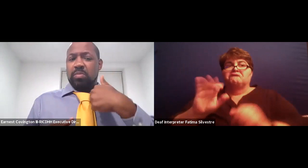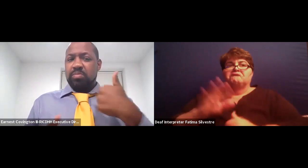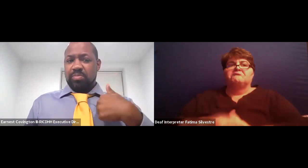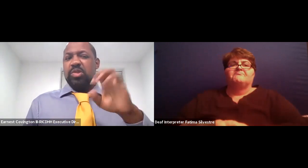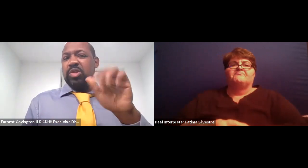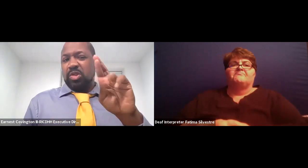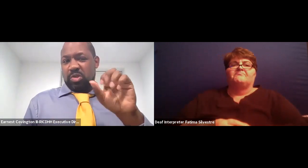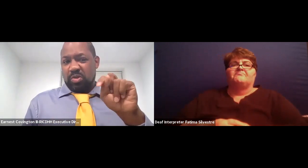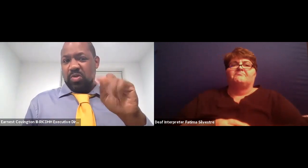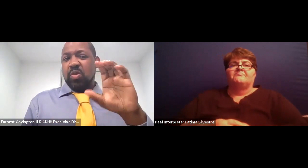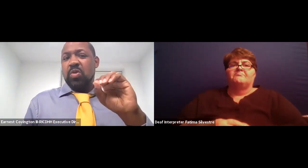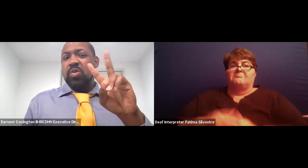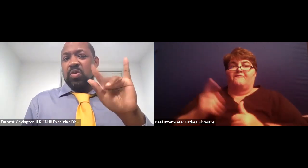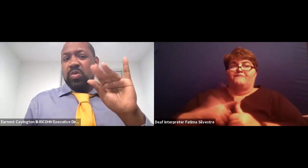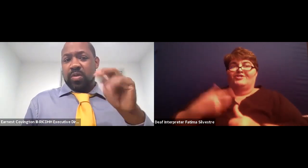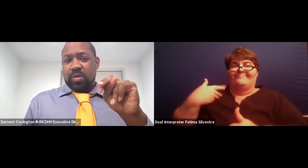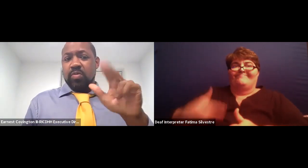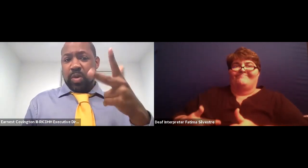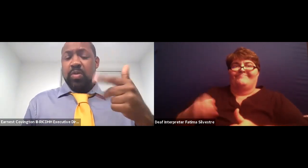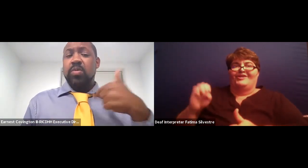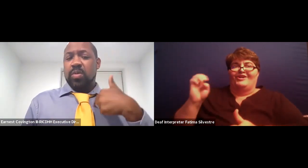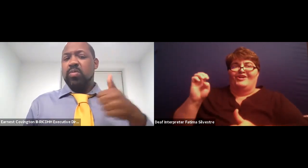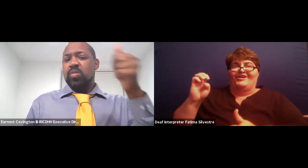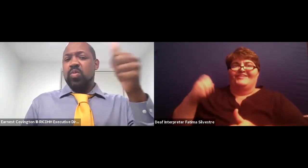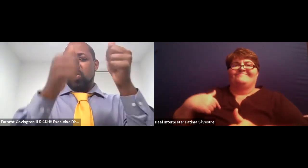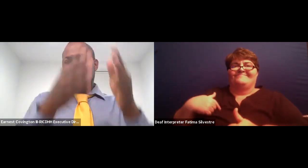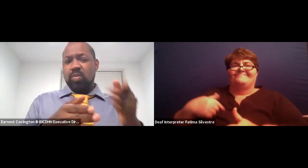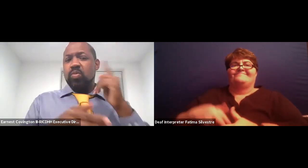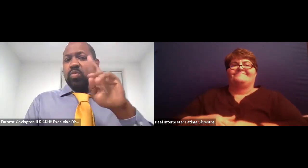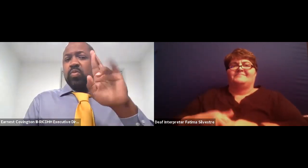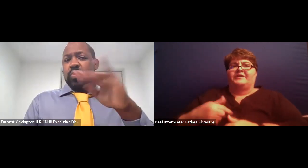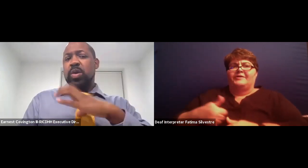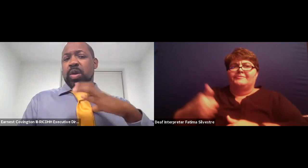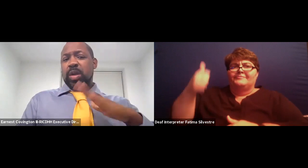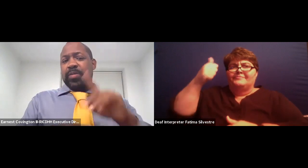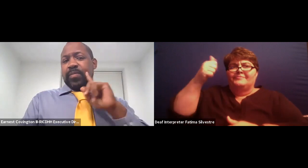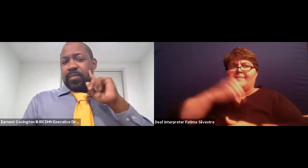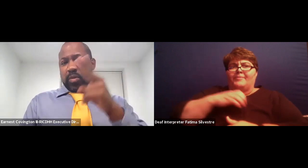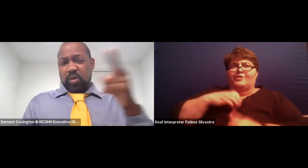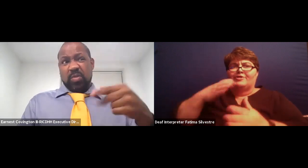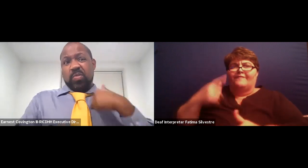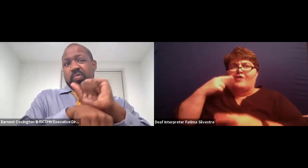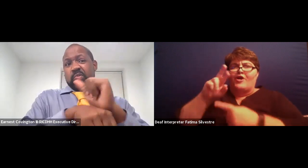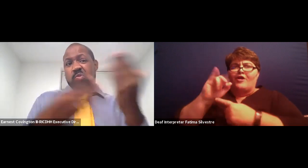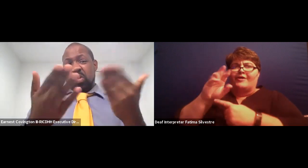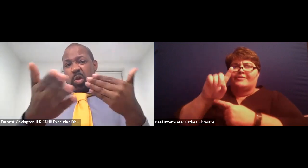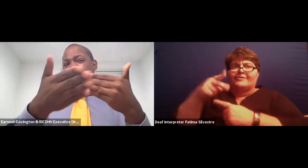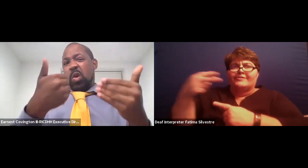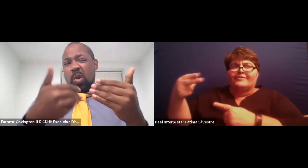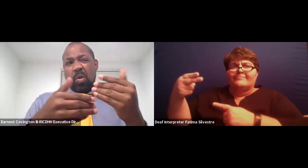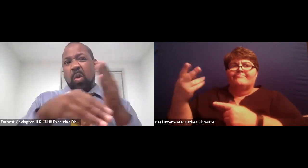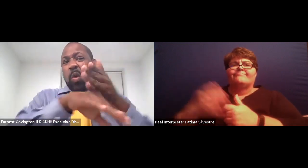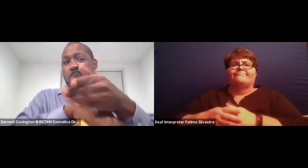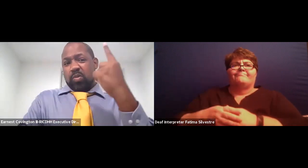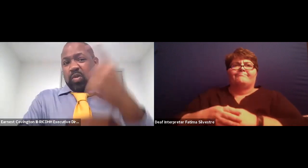Carol. I should be voicing. I'm We sorry. still need voicing. I'm sorry. Sorry. Okay, we're going to have our staff open